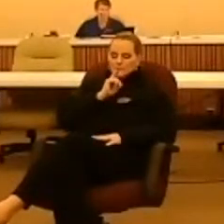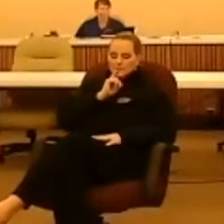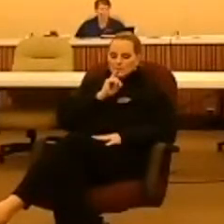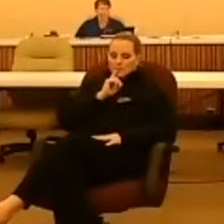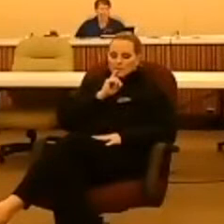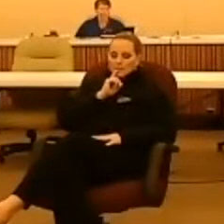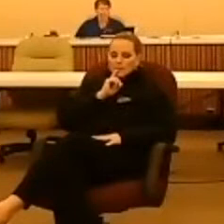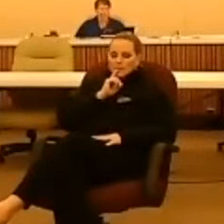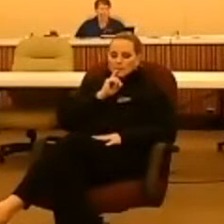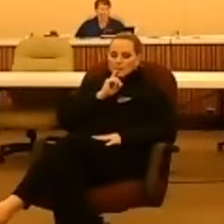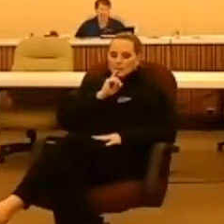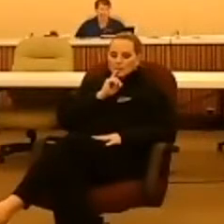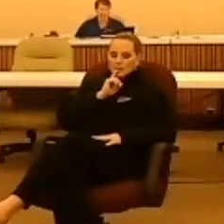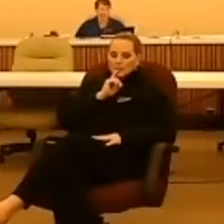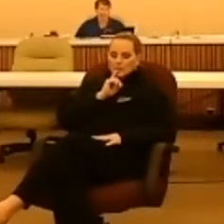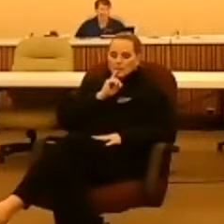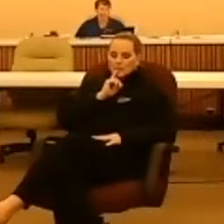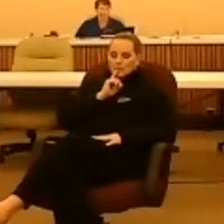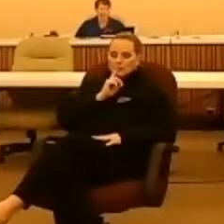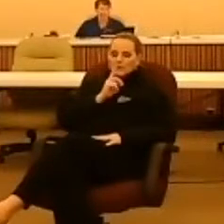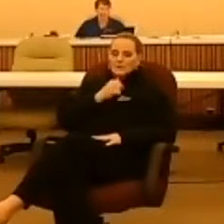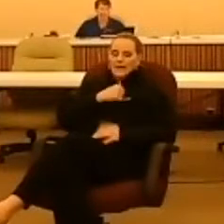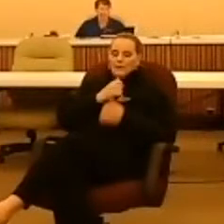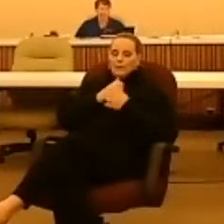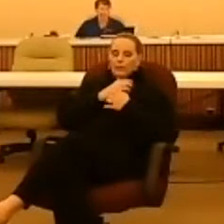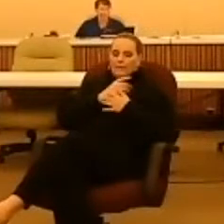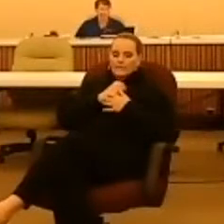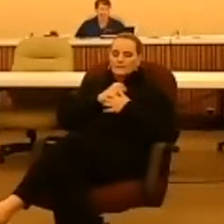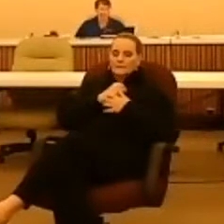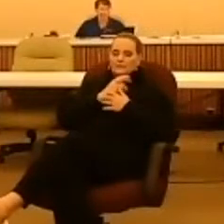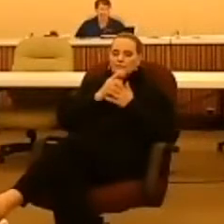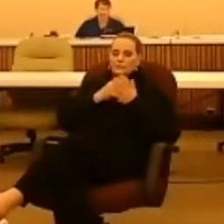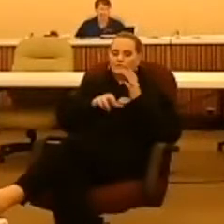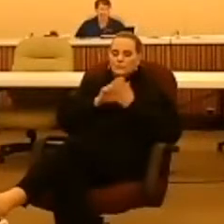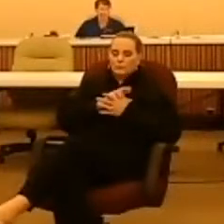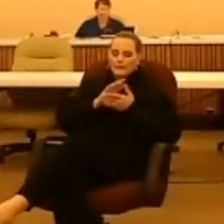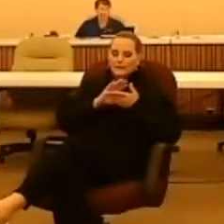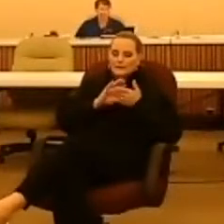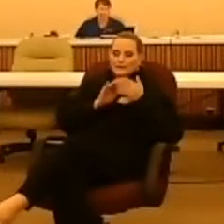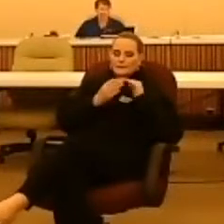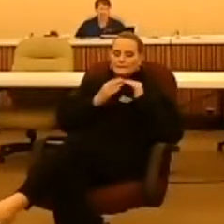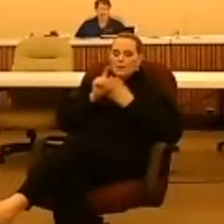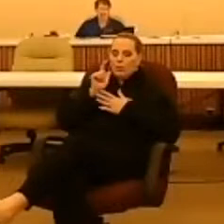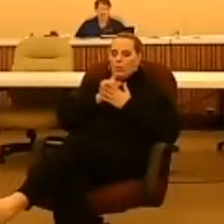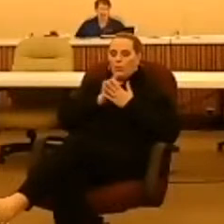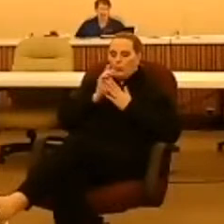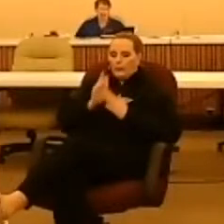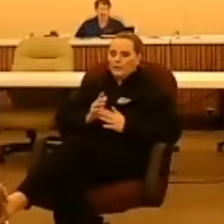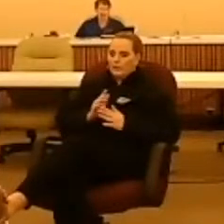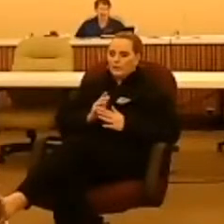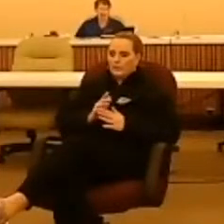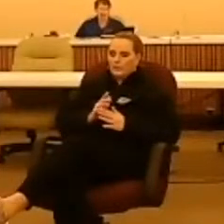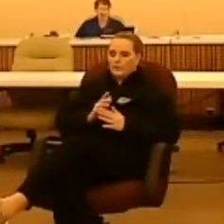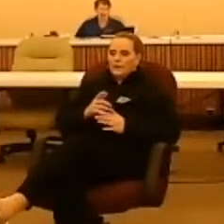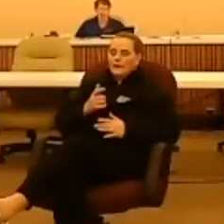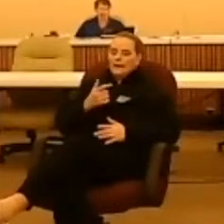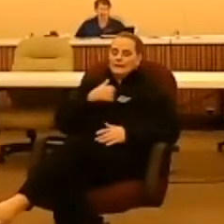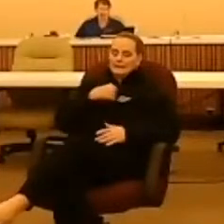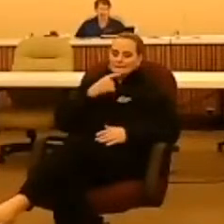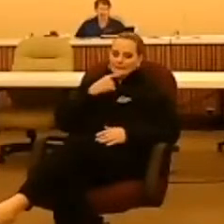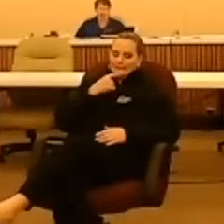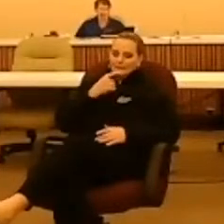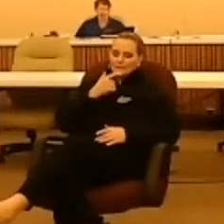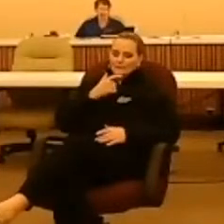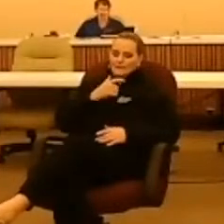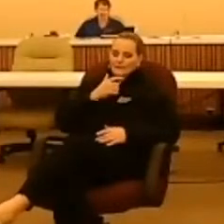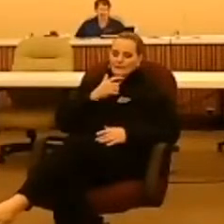was subject to review by the town attorney. And I just say that because I'd want to make sure that, in other words,